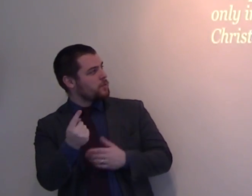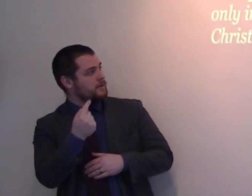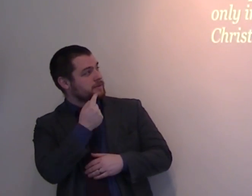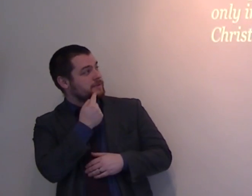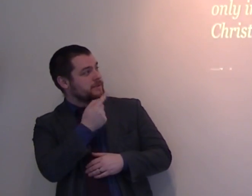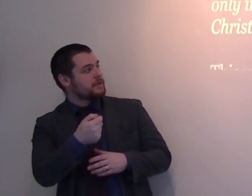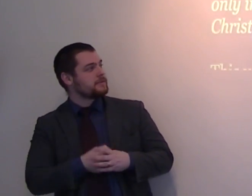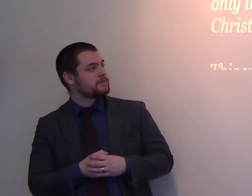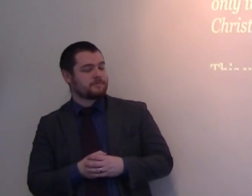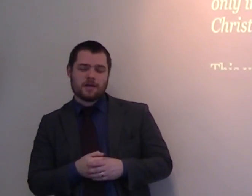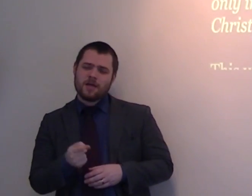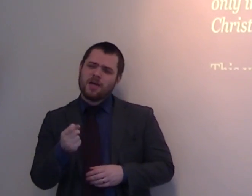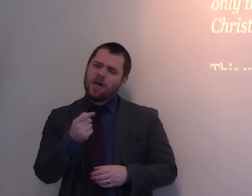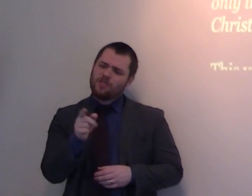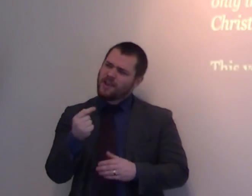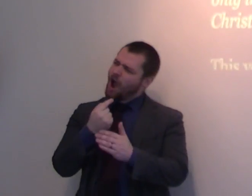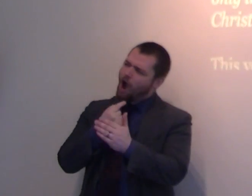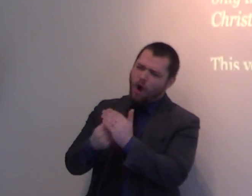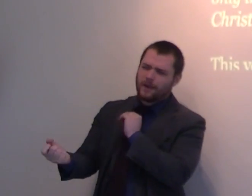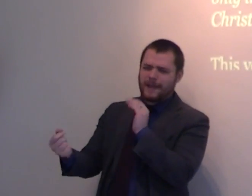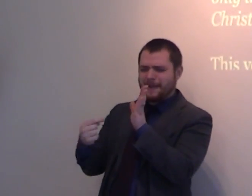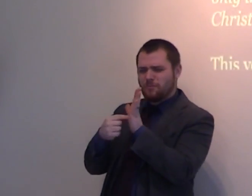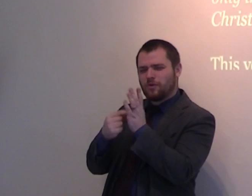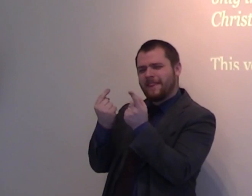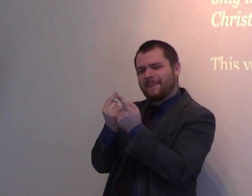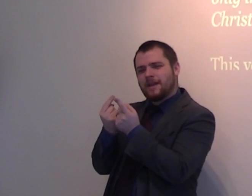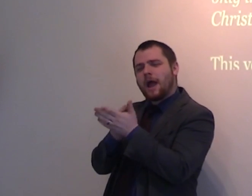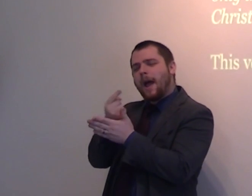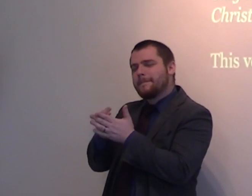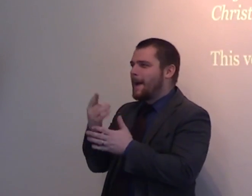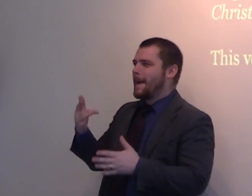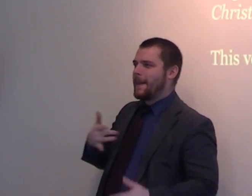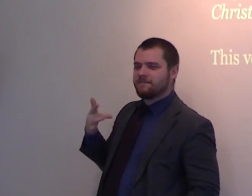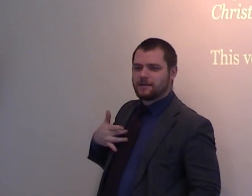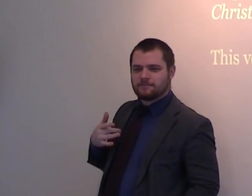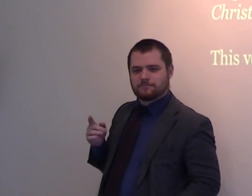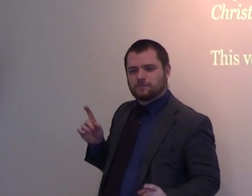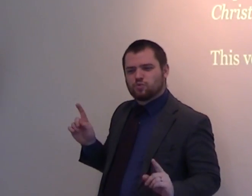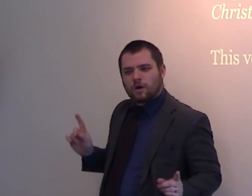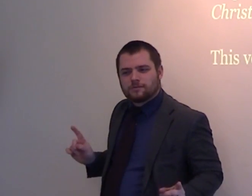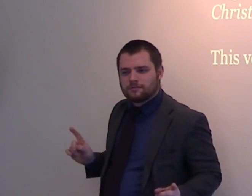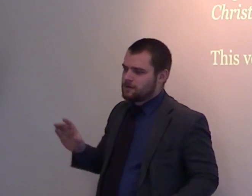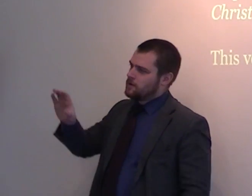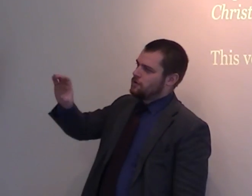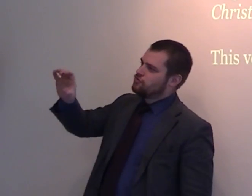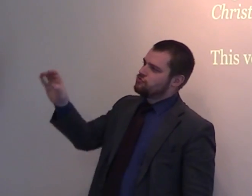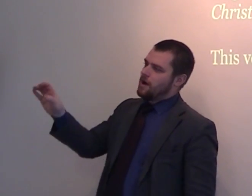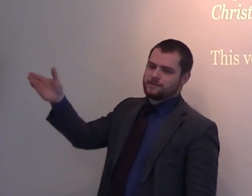verse 1, quote, "The only important thing about living is Christ," end